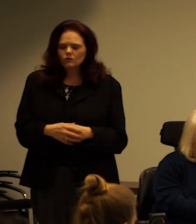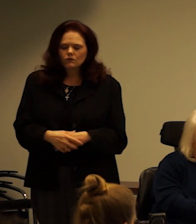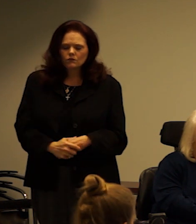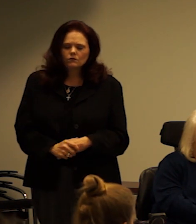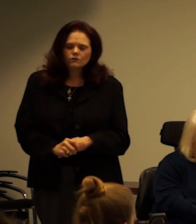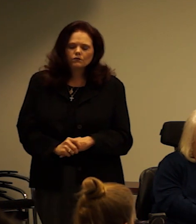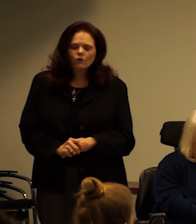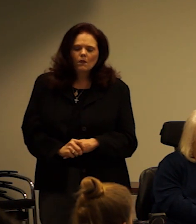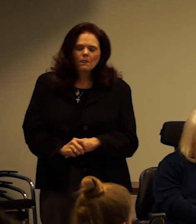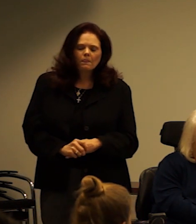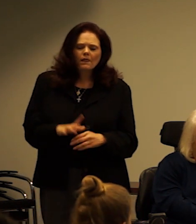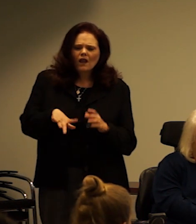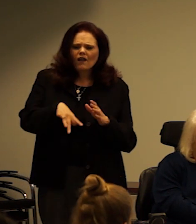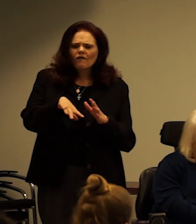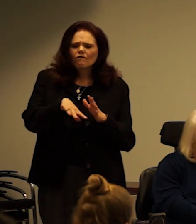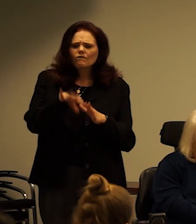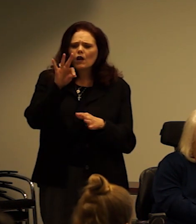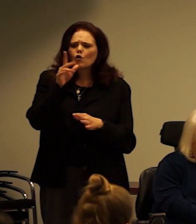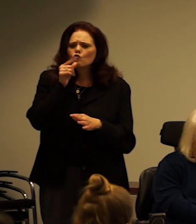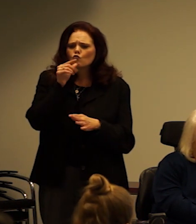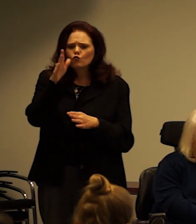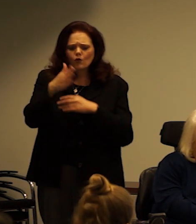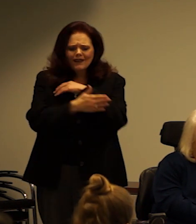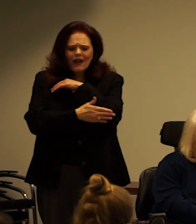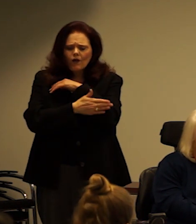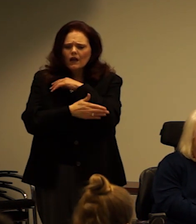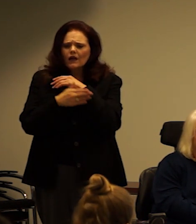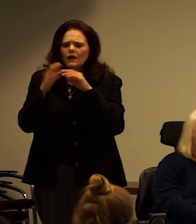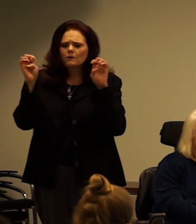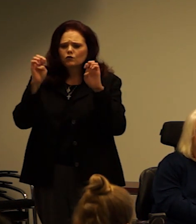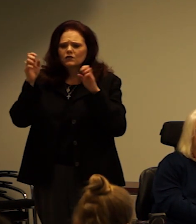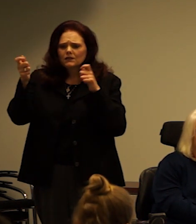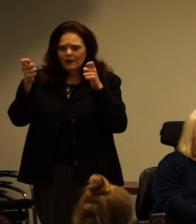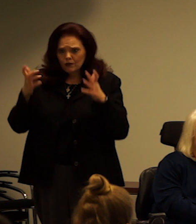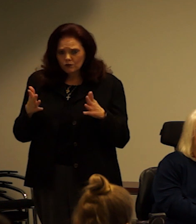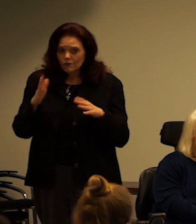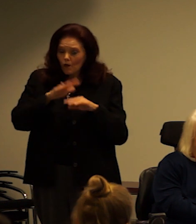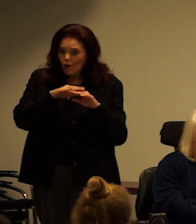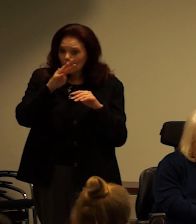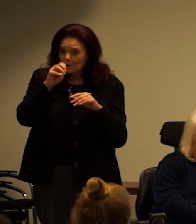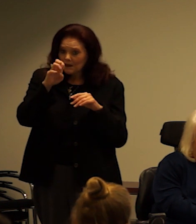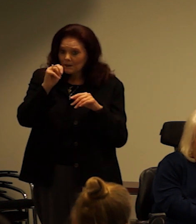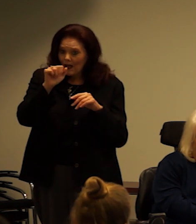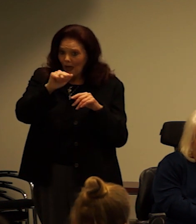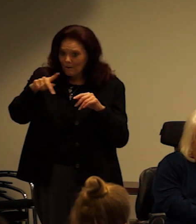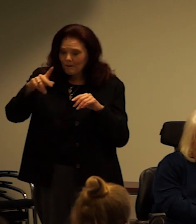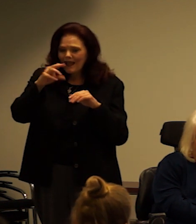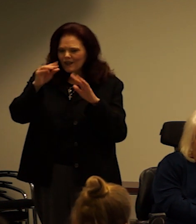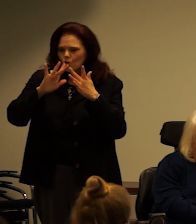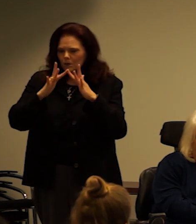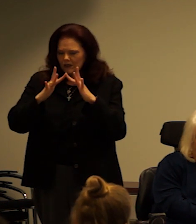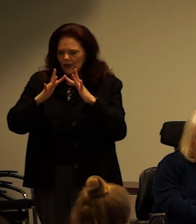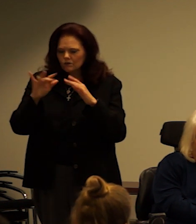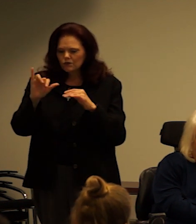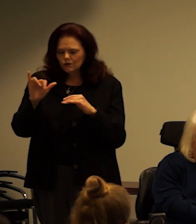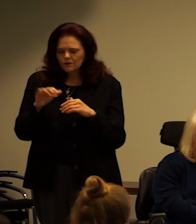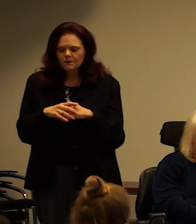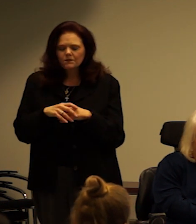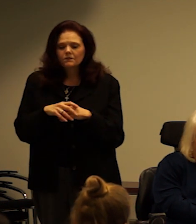So find out who your county emergency manager is. It's on the MEMA app. It's also on the MEMA website,